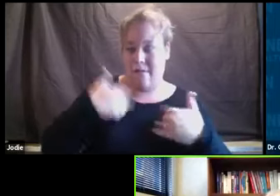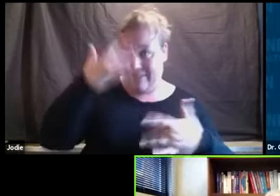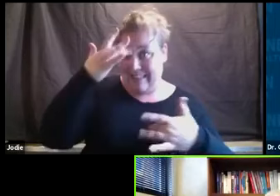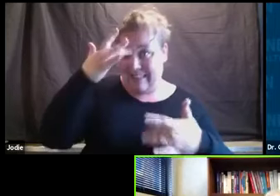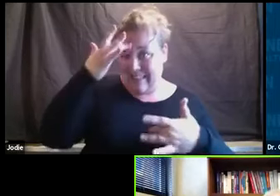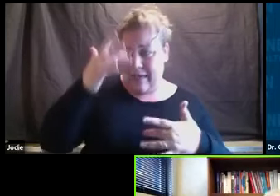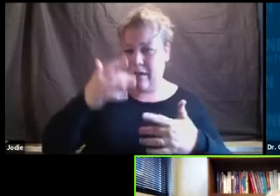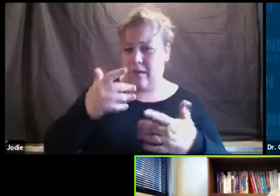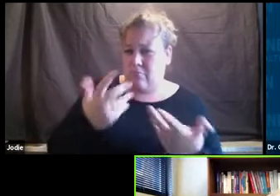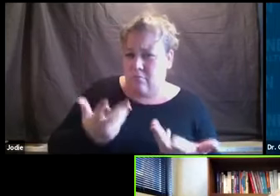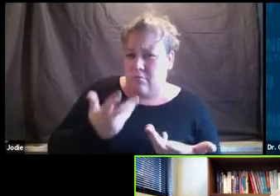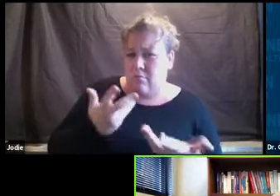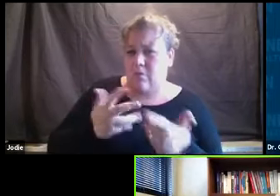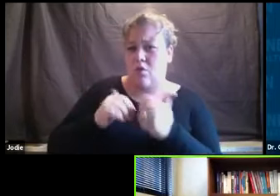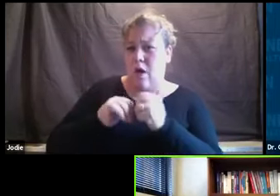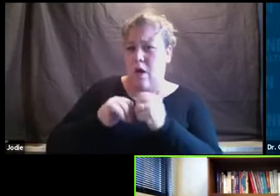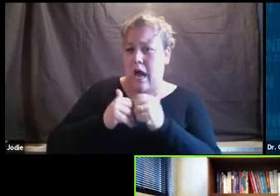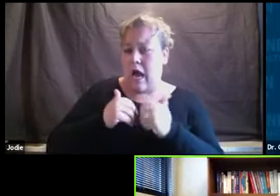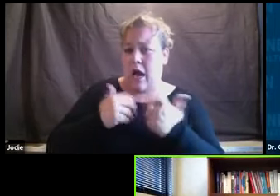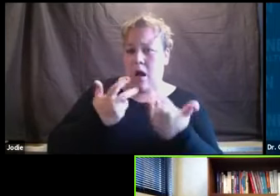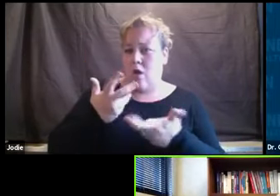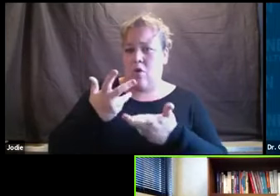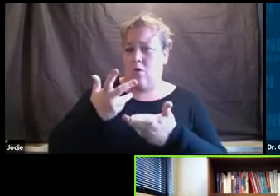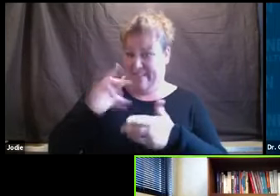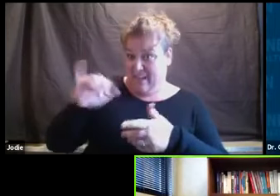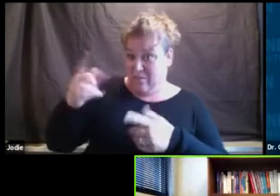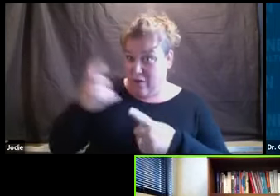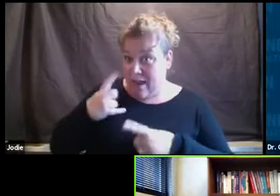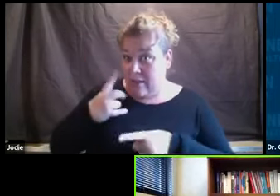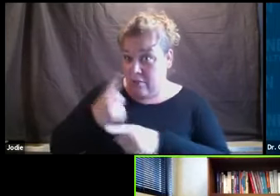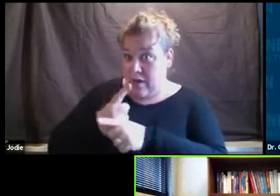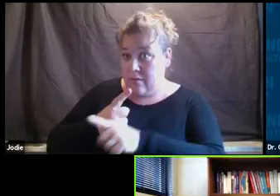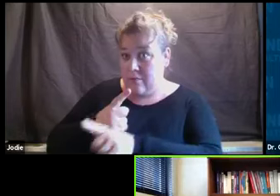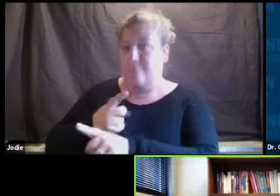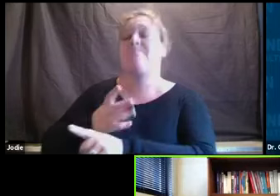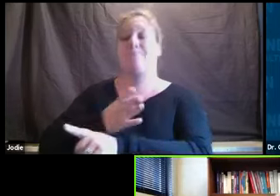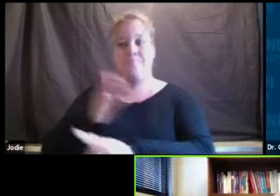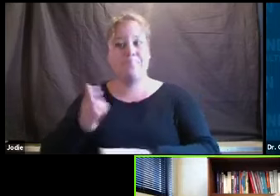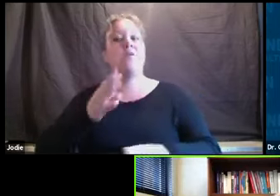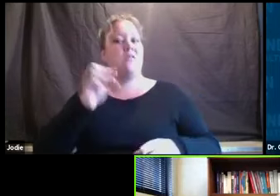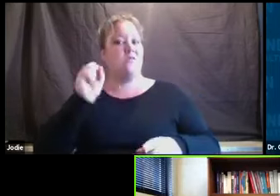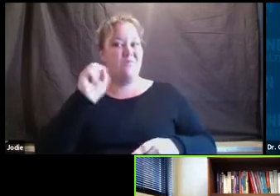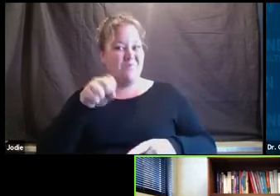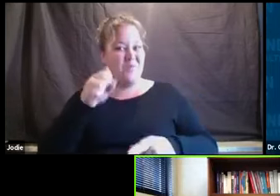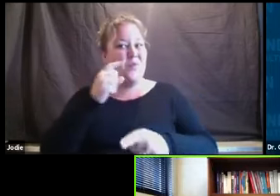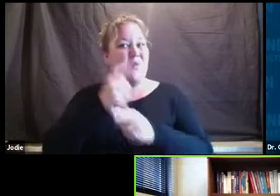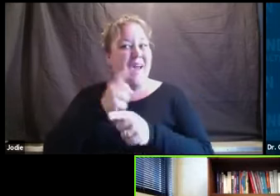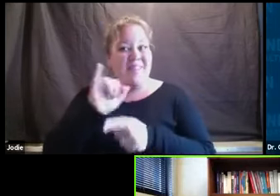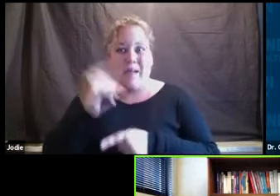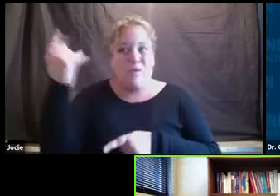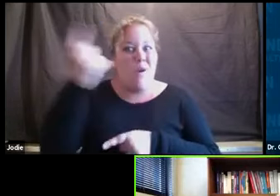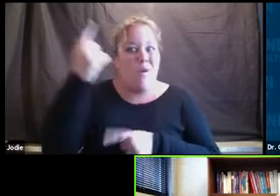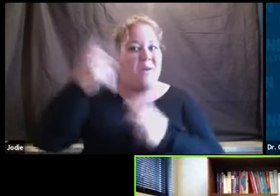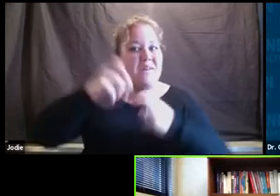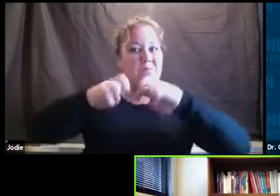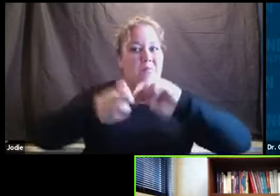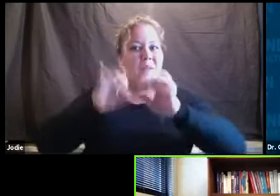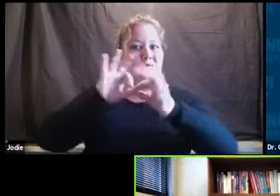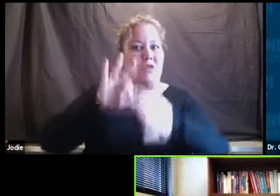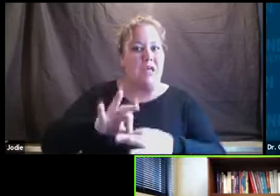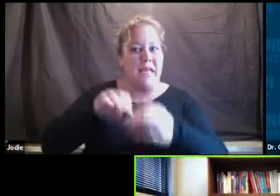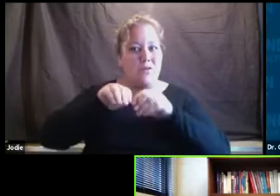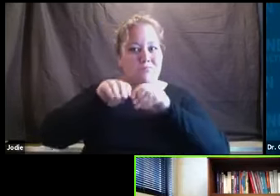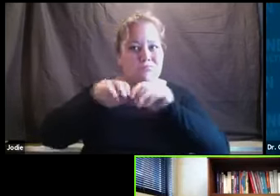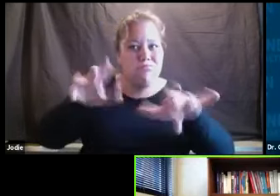in all virology, are the asymptomatic carriers of the virus who don't know they're infected, they have no signs or